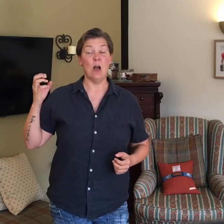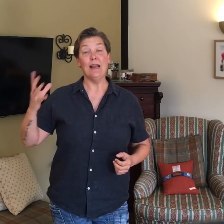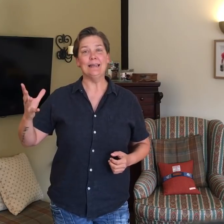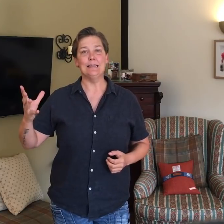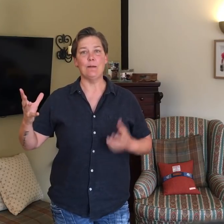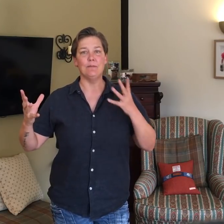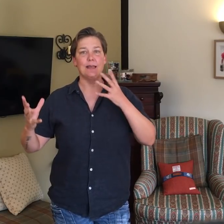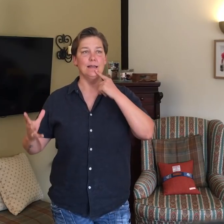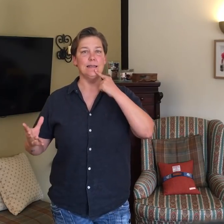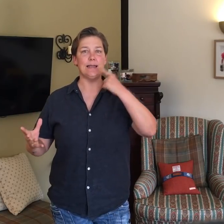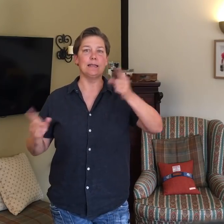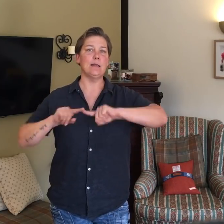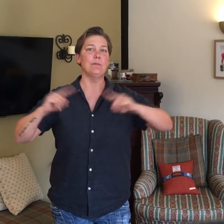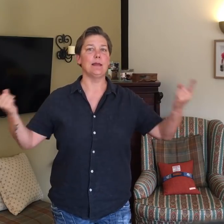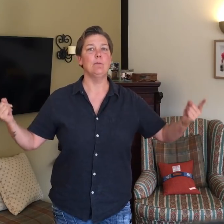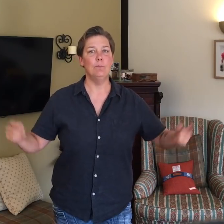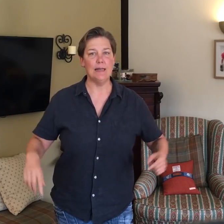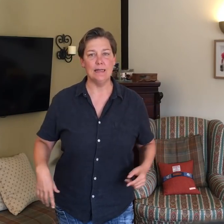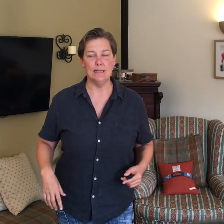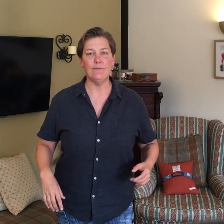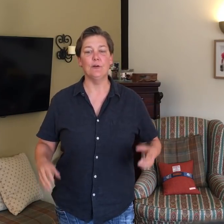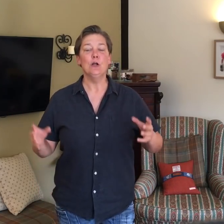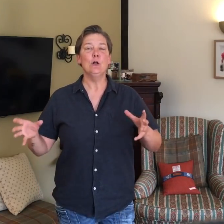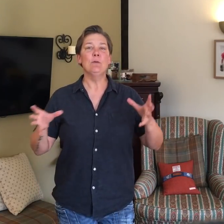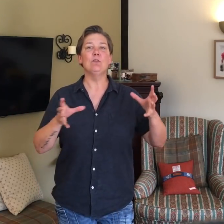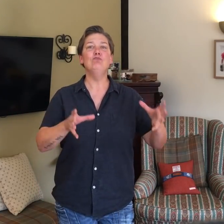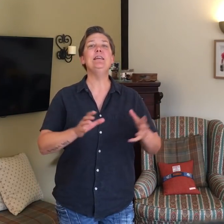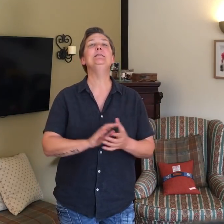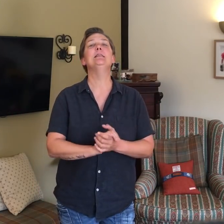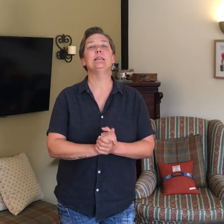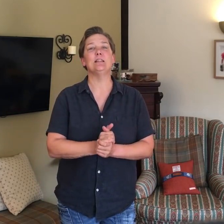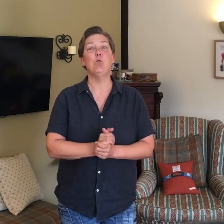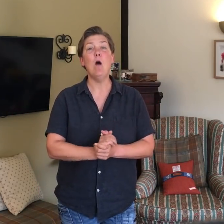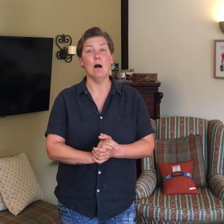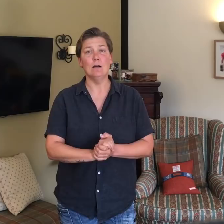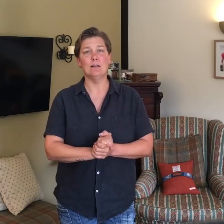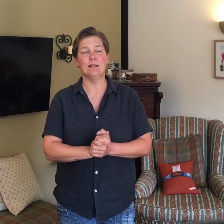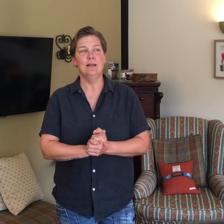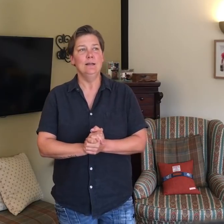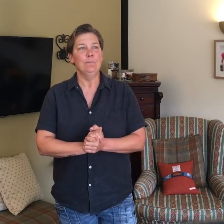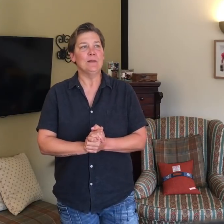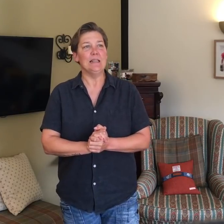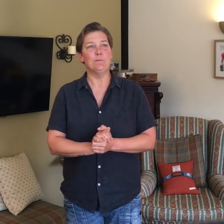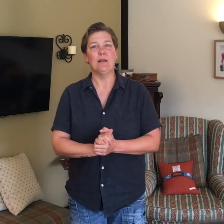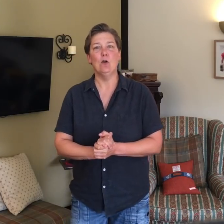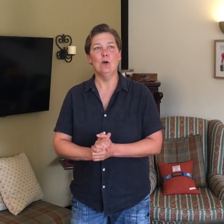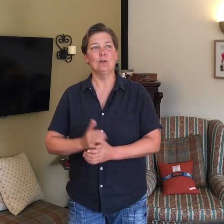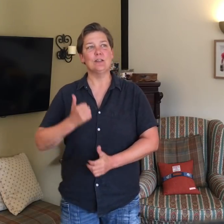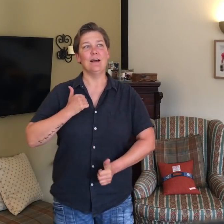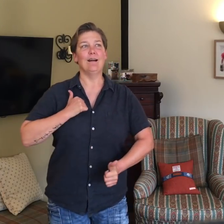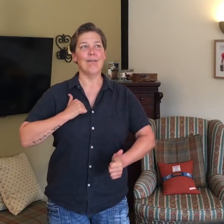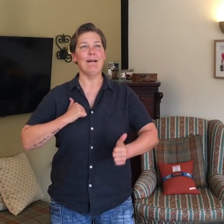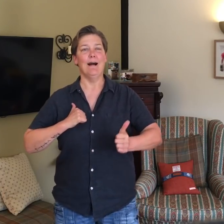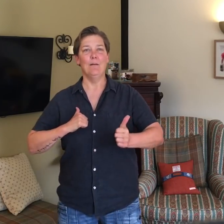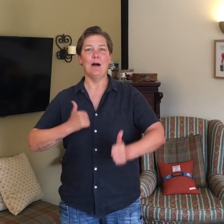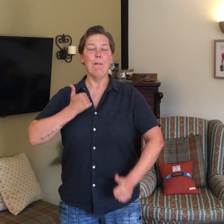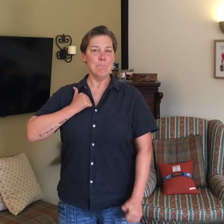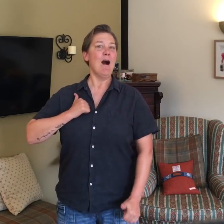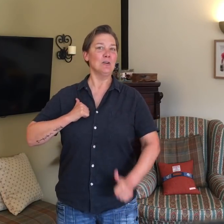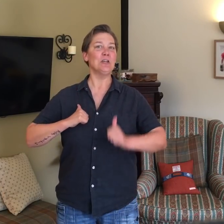sign something and sing something completely different. But the reason that this works is because I'm marching onto